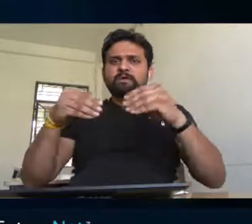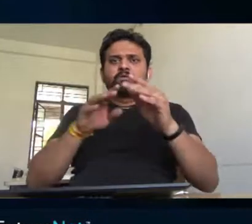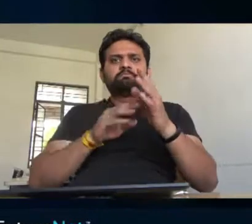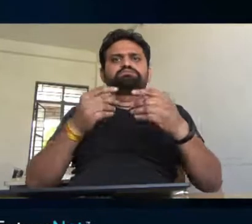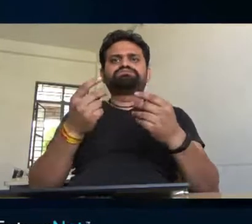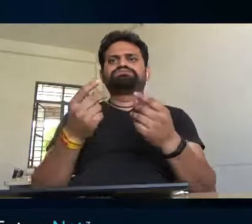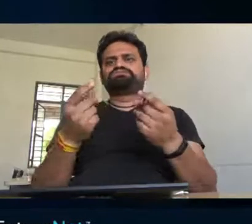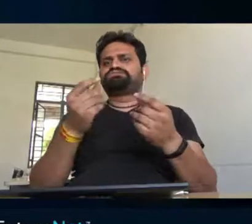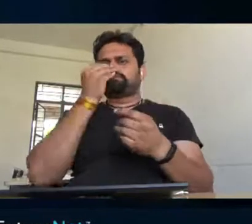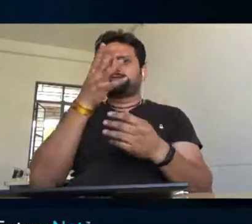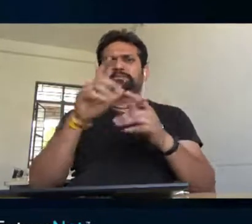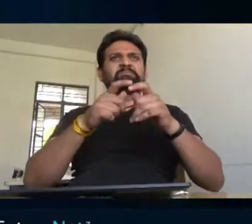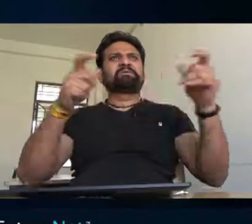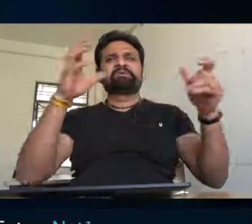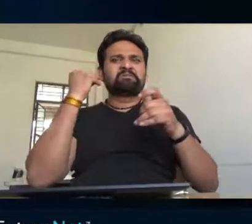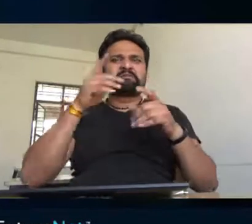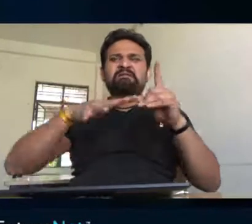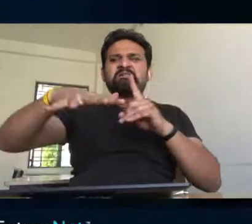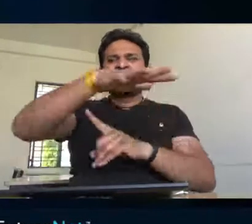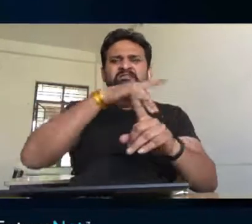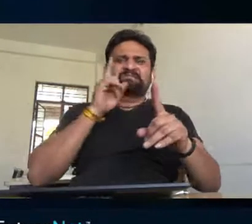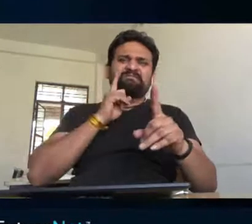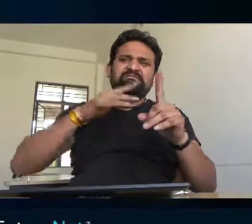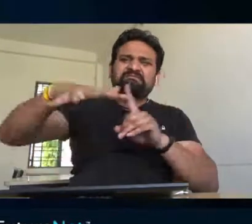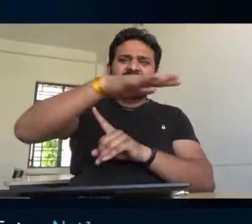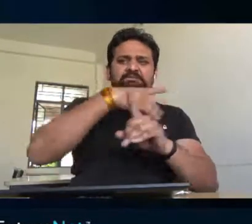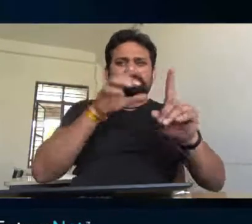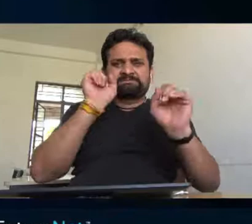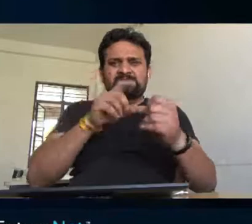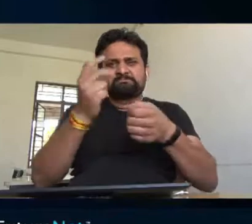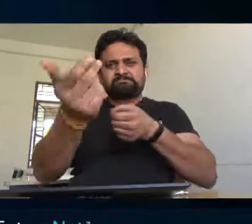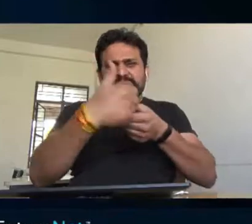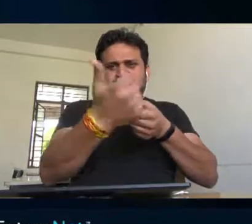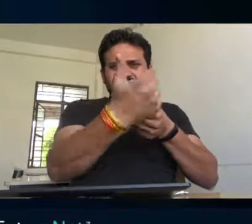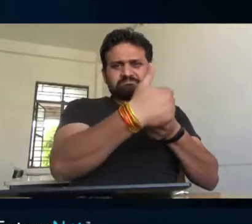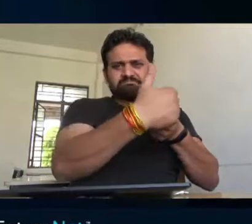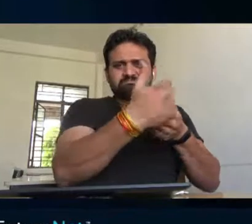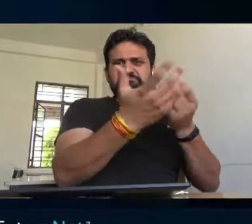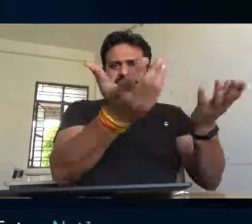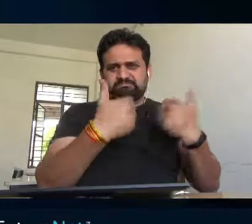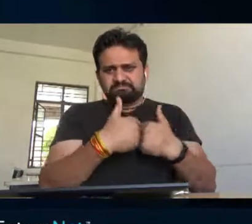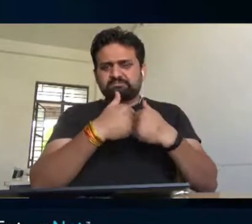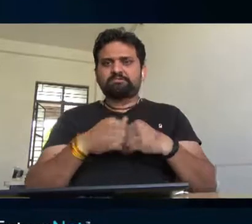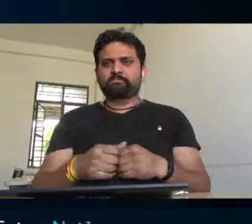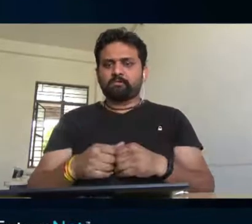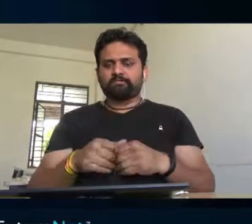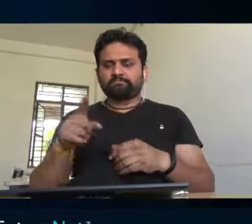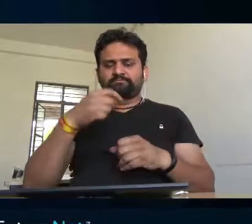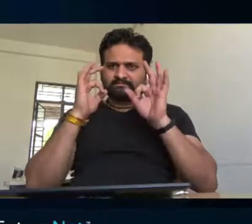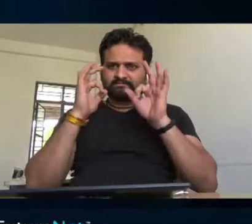more people makes more emotion in the room, yeah. And when different teams are working together, that